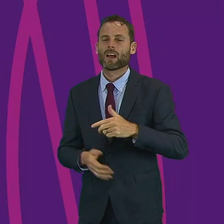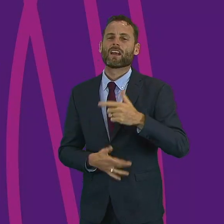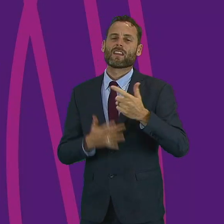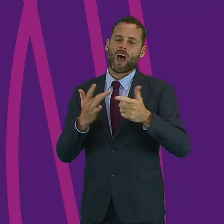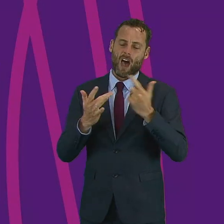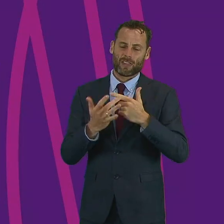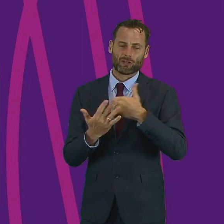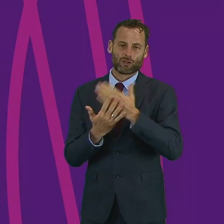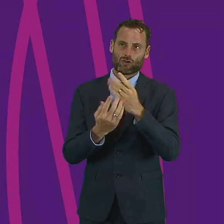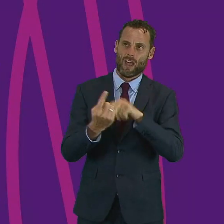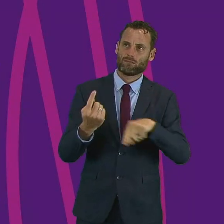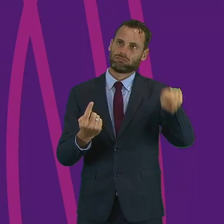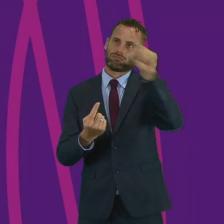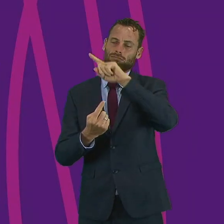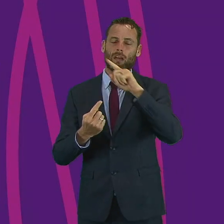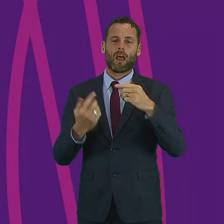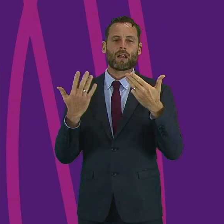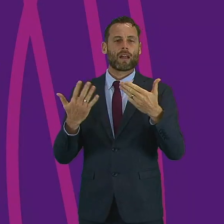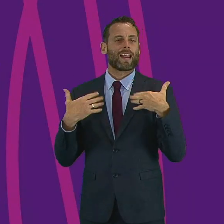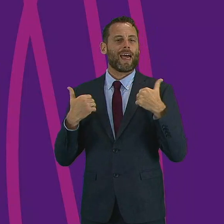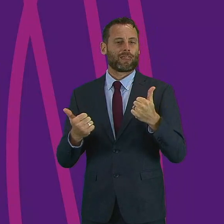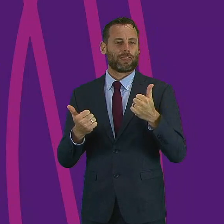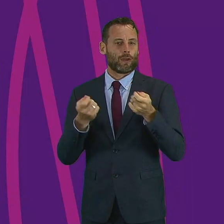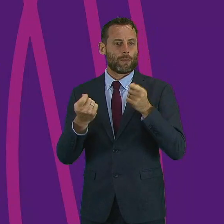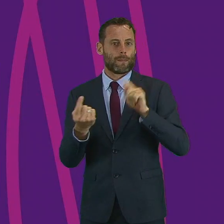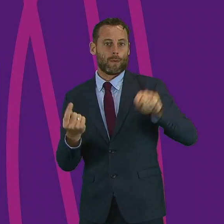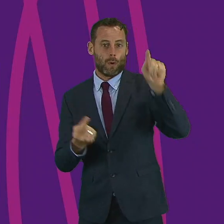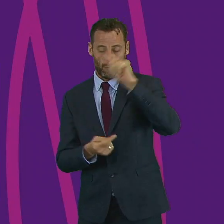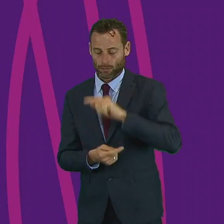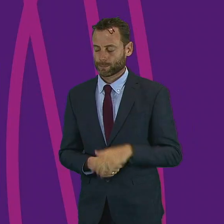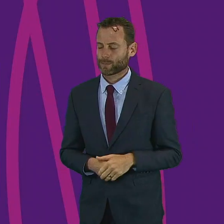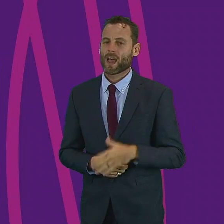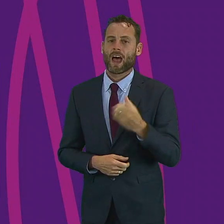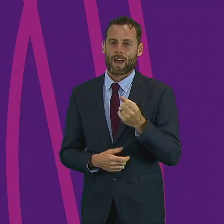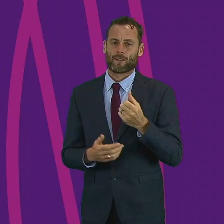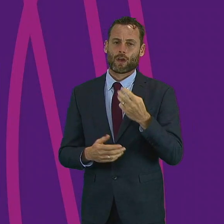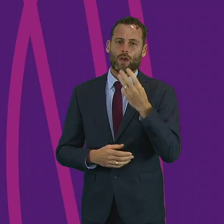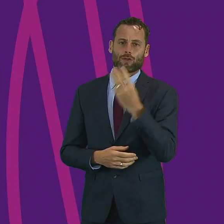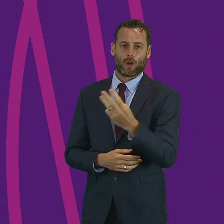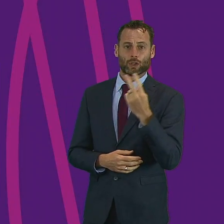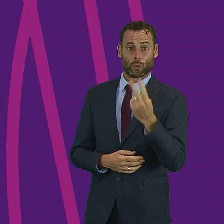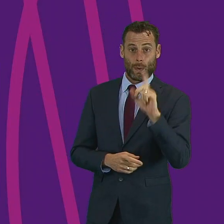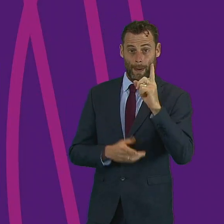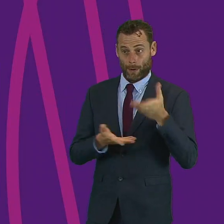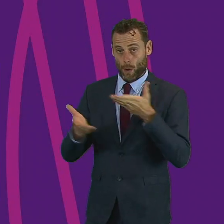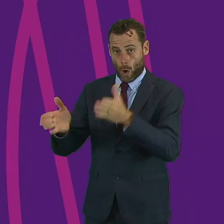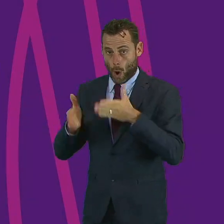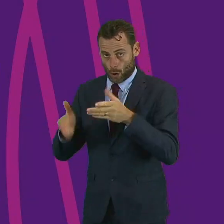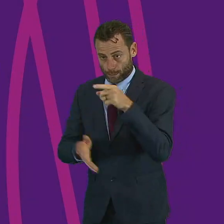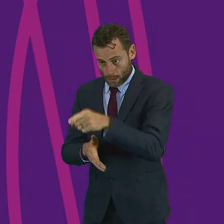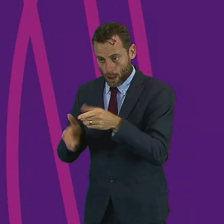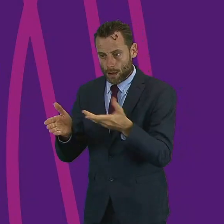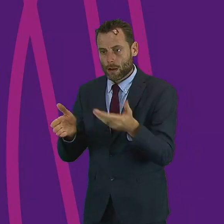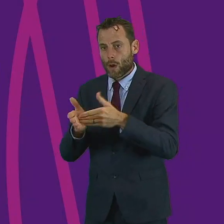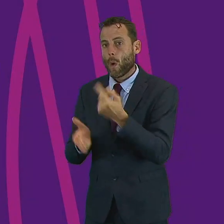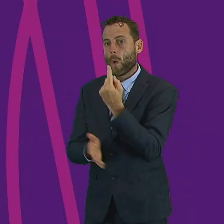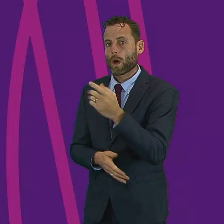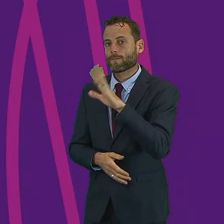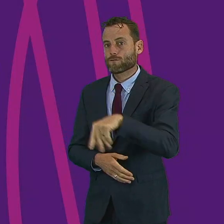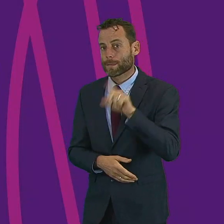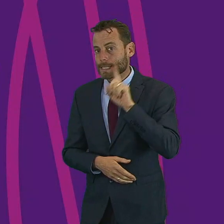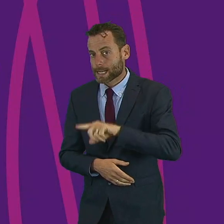health board areas. 52 people are in hospital, which is an increase of 1 from yesterday. And I would remind members